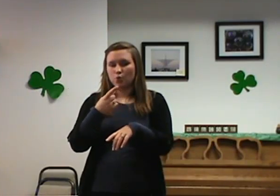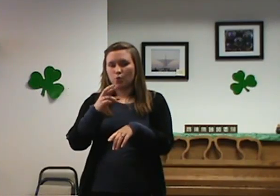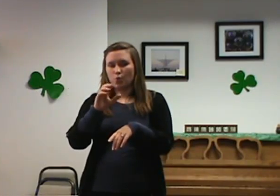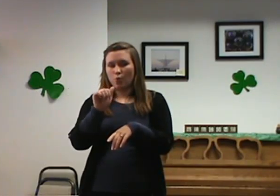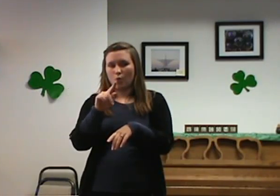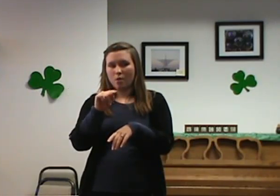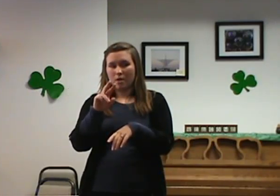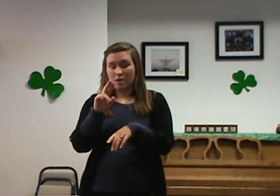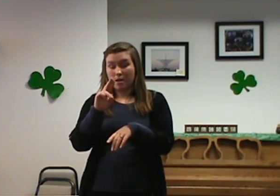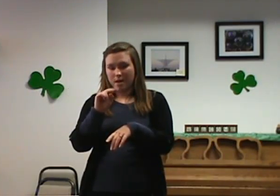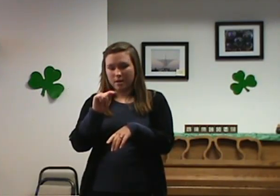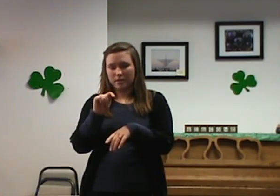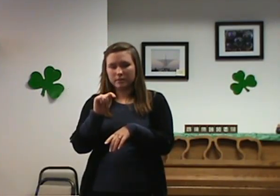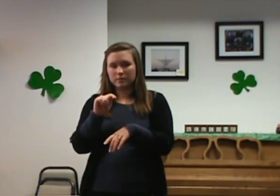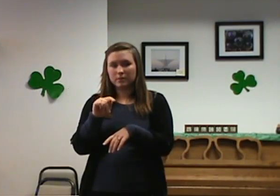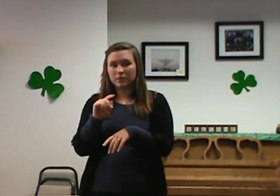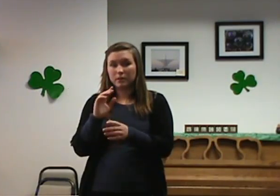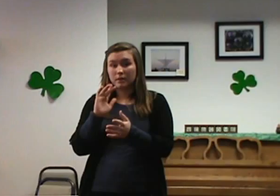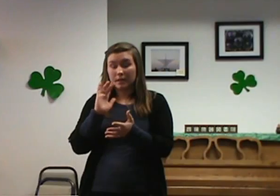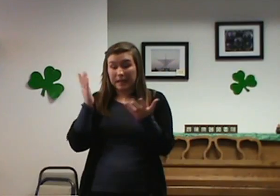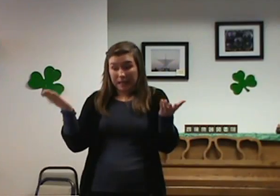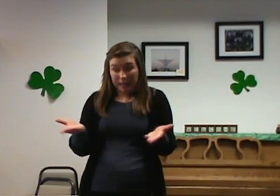assessing adults, whereas the